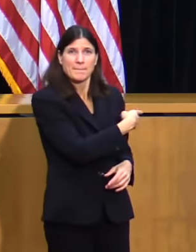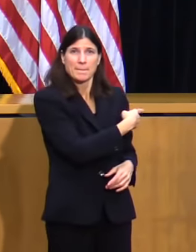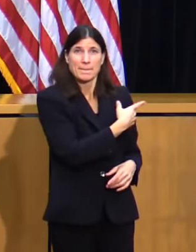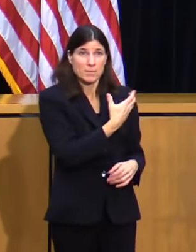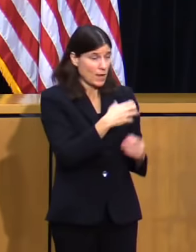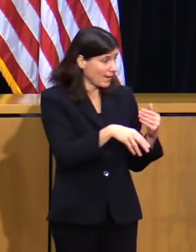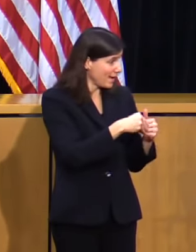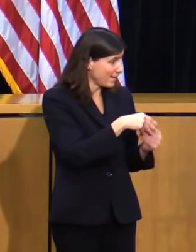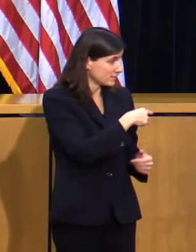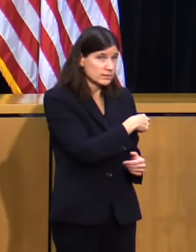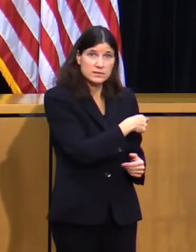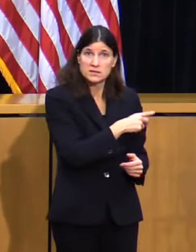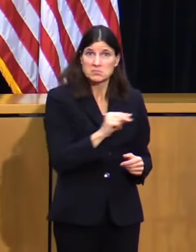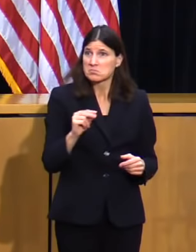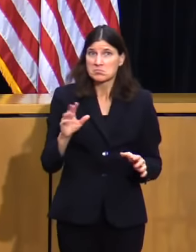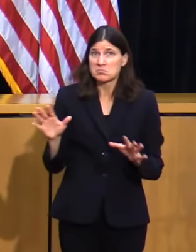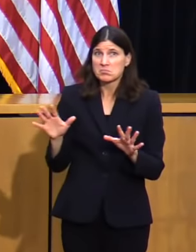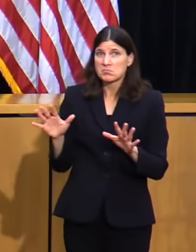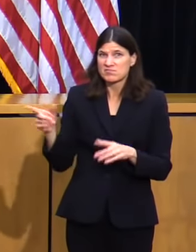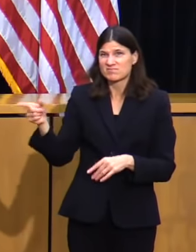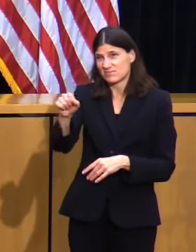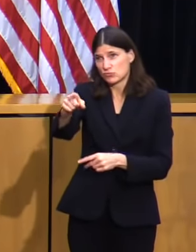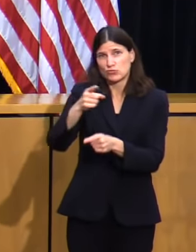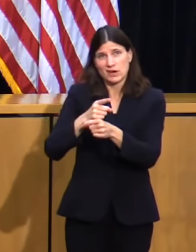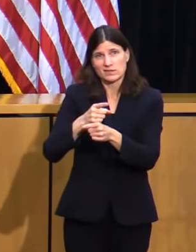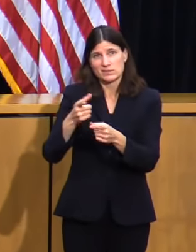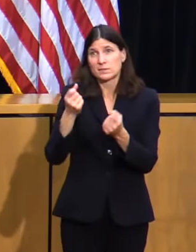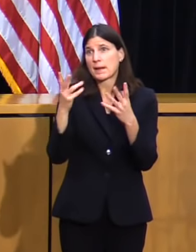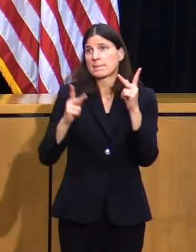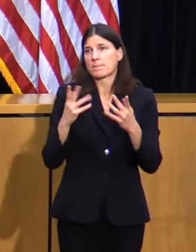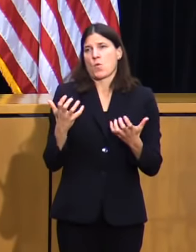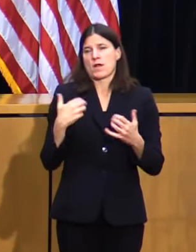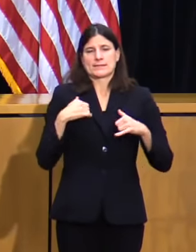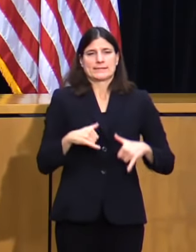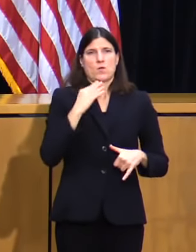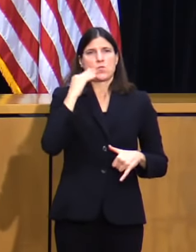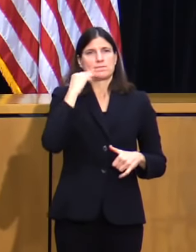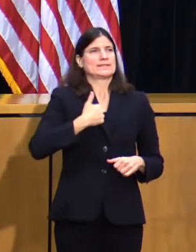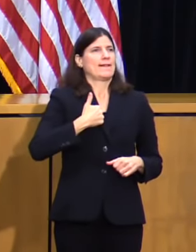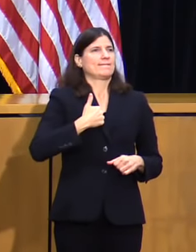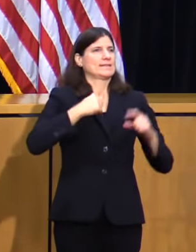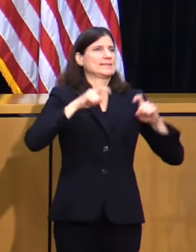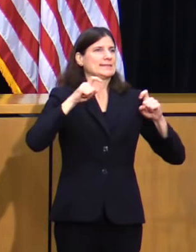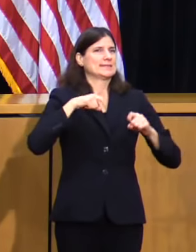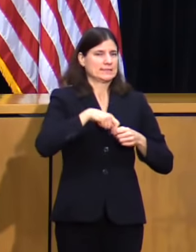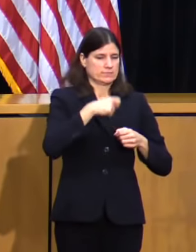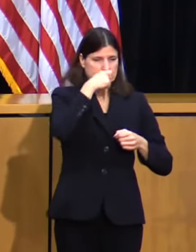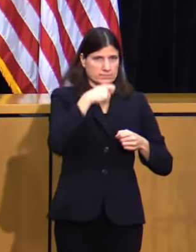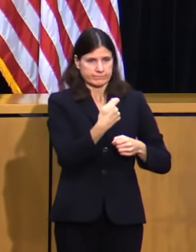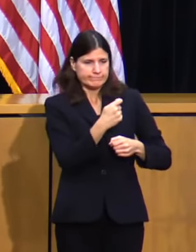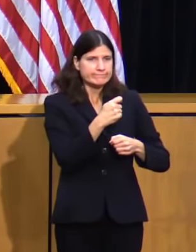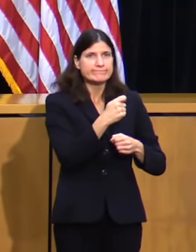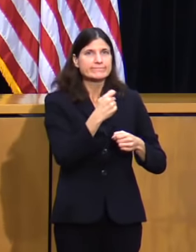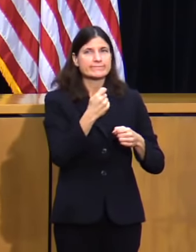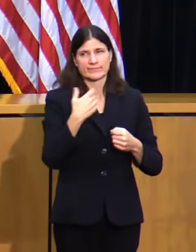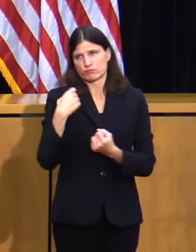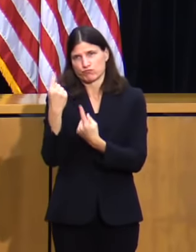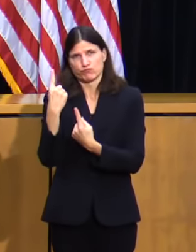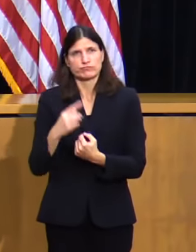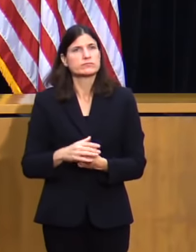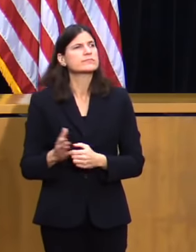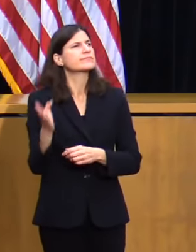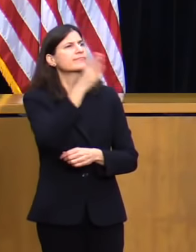is in many respects a huge part of the answer. Yeah. Governor Baker, Could you the speak state to- police is scheduled to have an exam tomorrow for captains. And